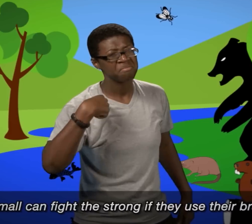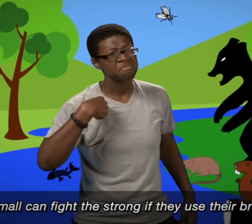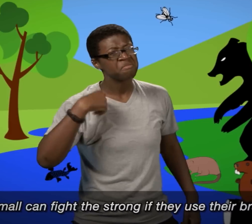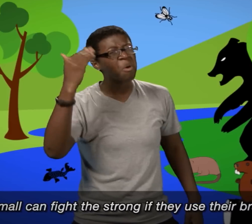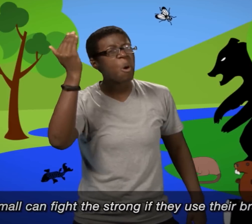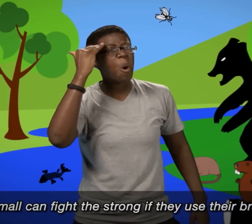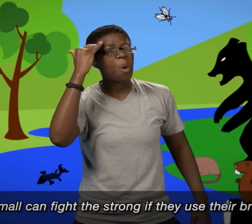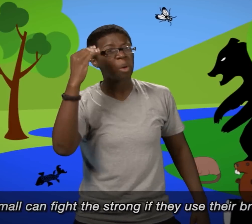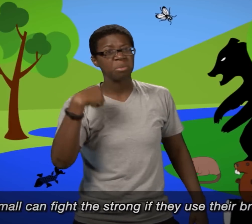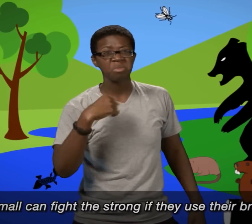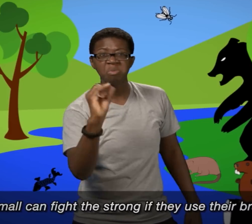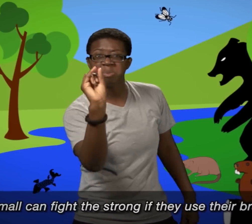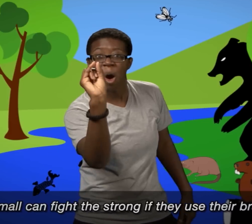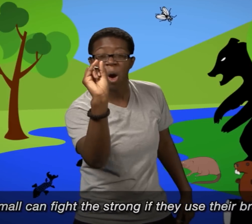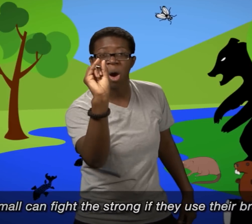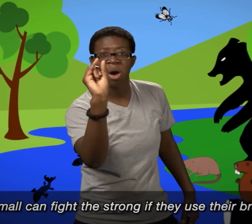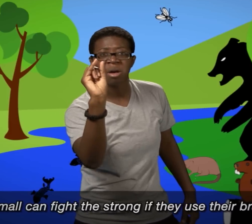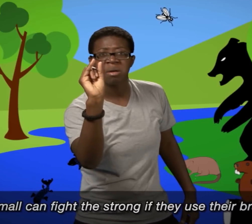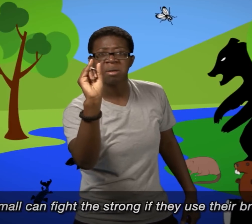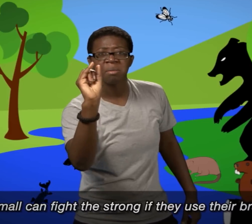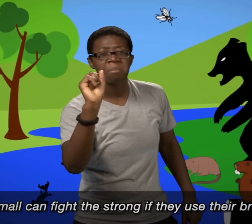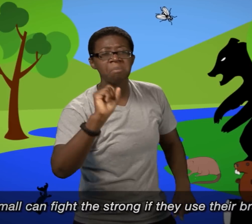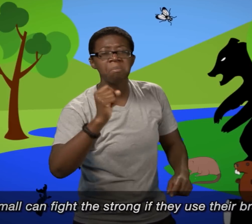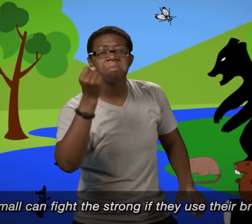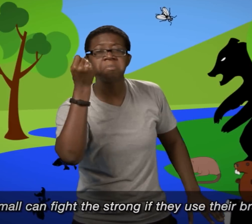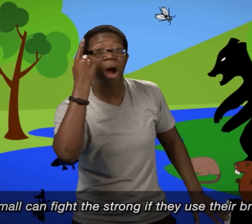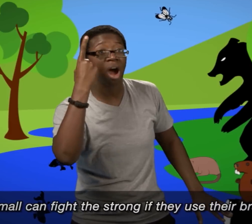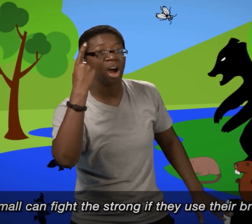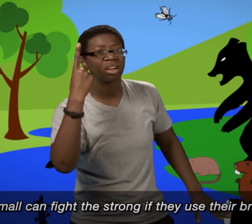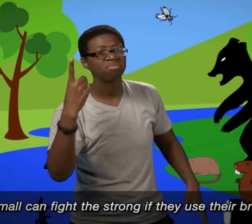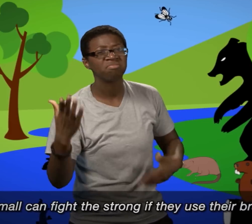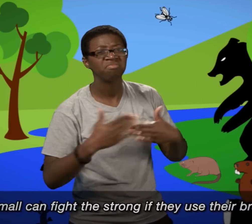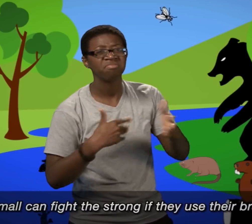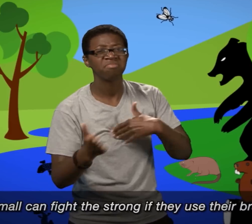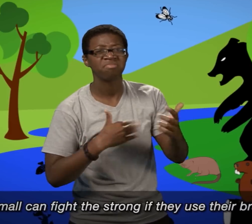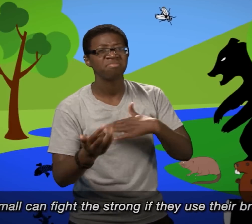Even the small can fight the strong if they use their brains to think.